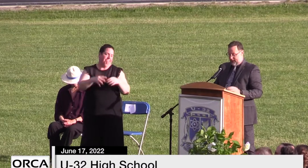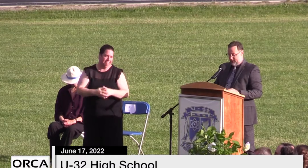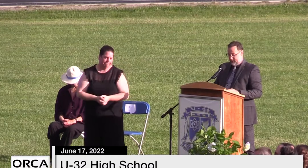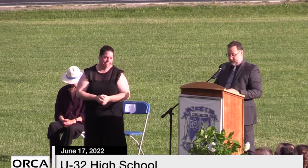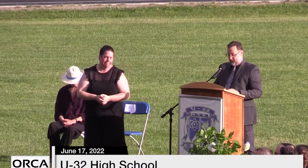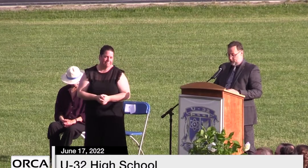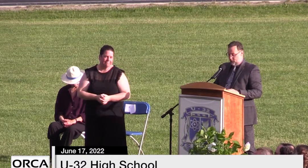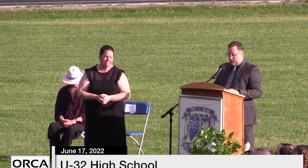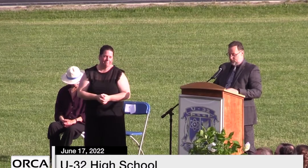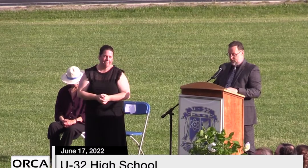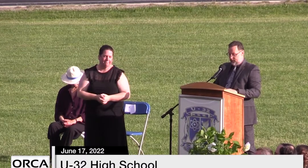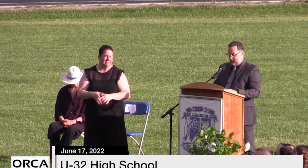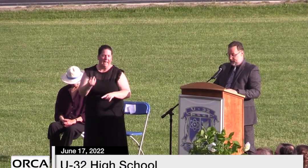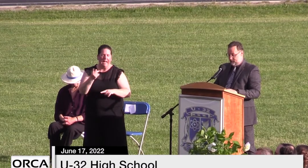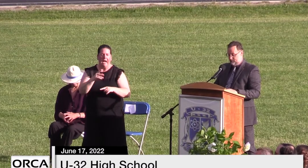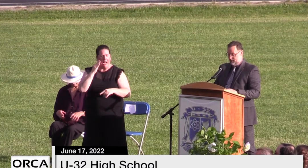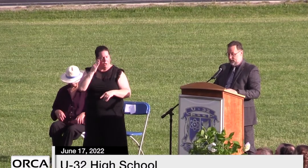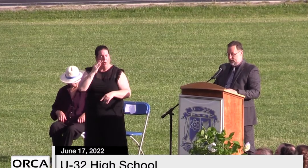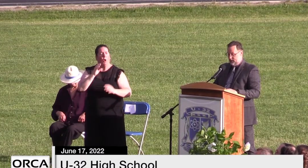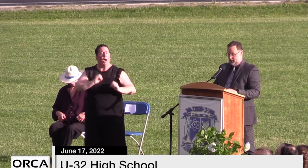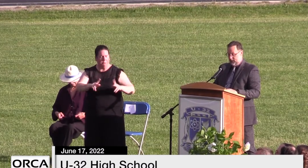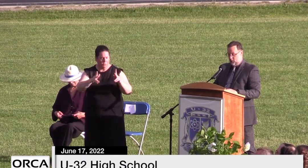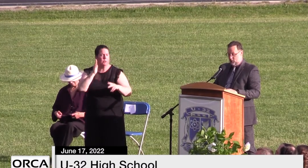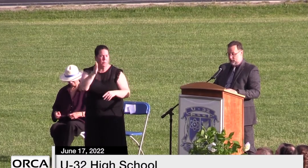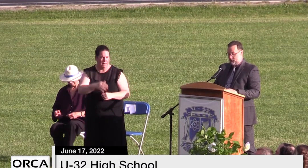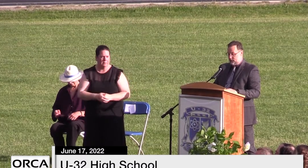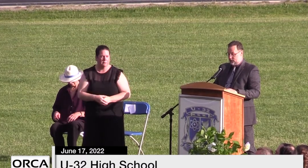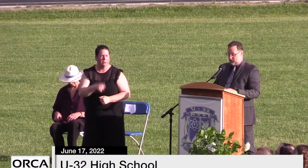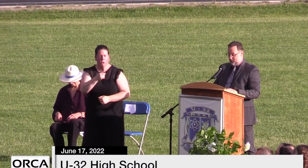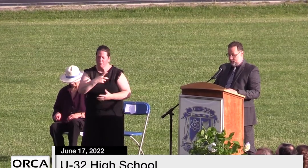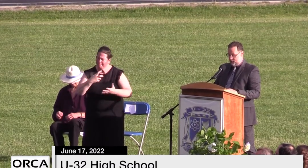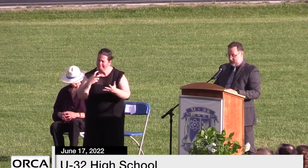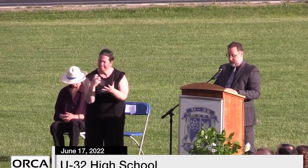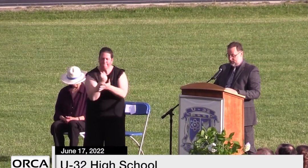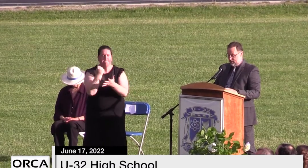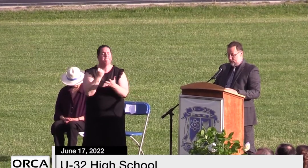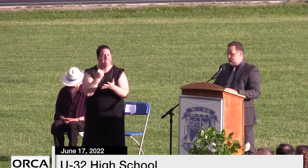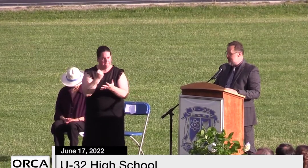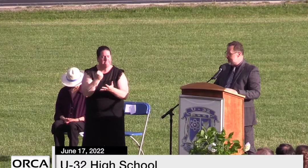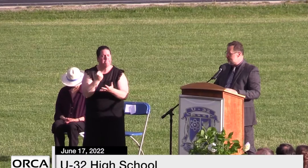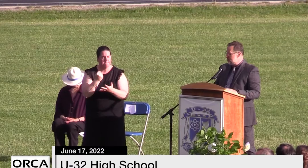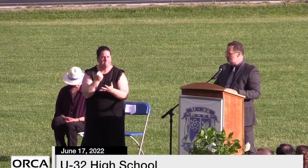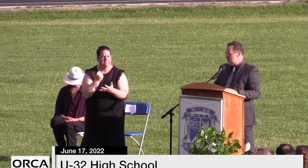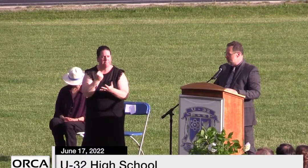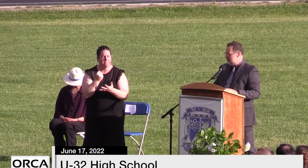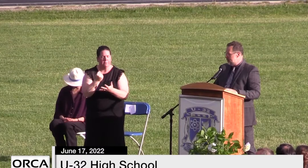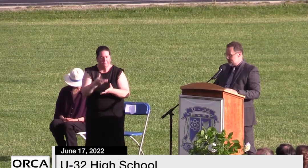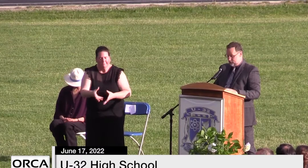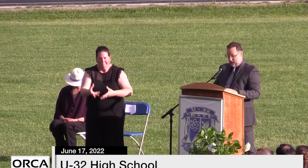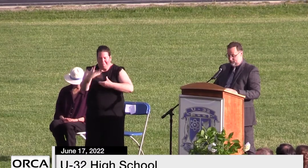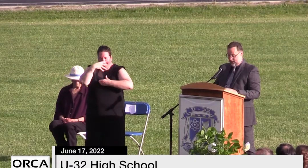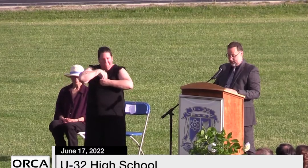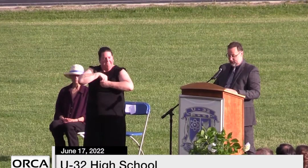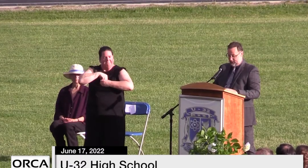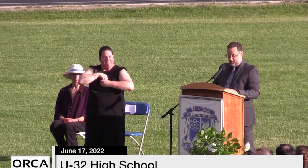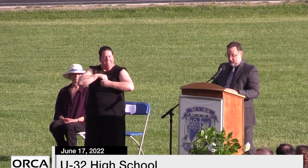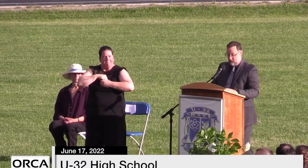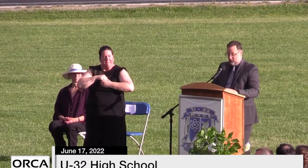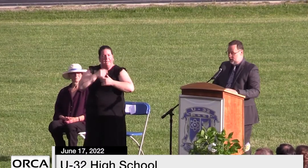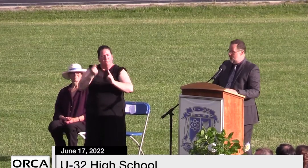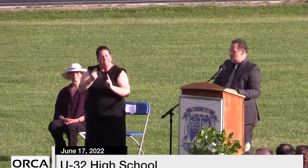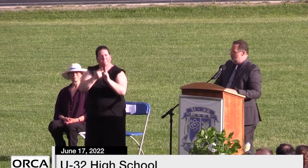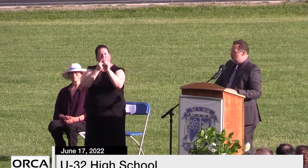What I can see is that there are opportunities. Take hold of each of those opportunities, make them your own, and strive for